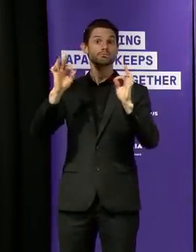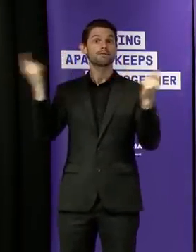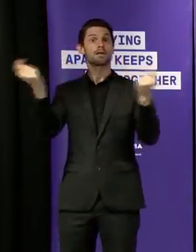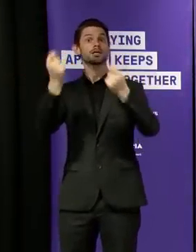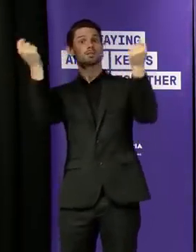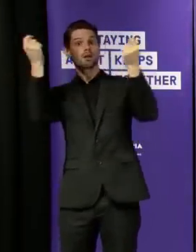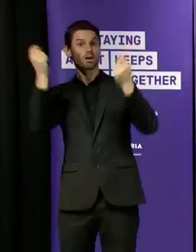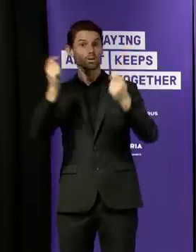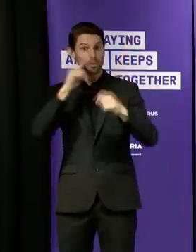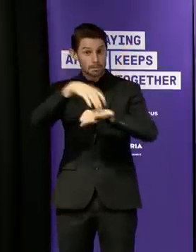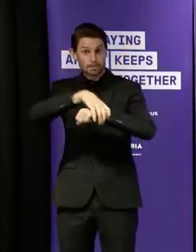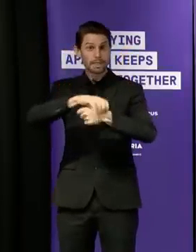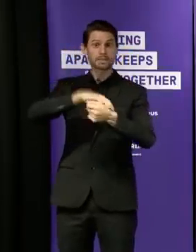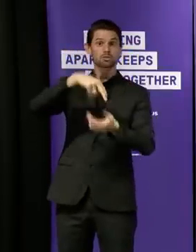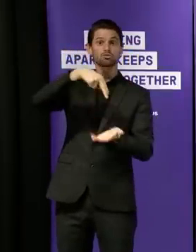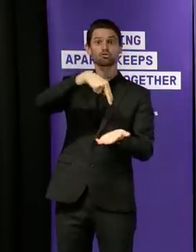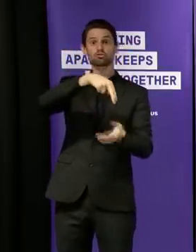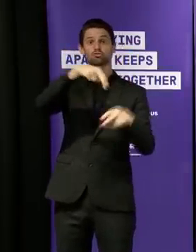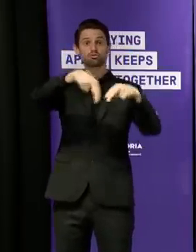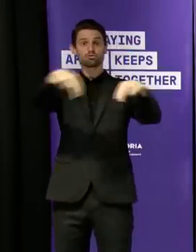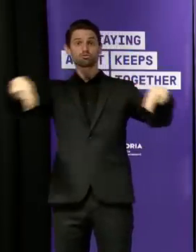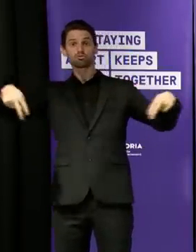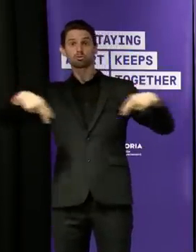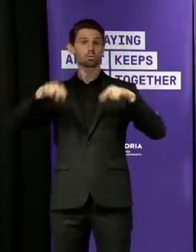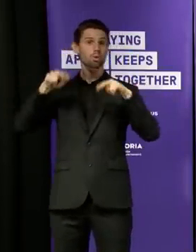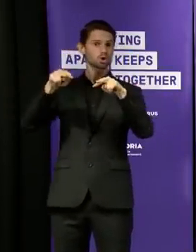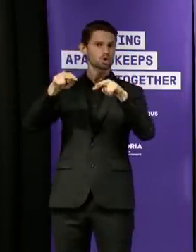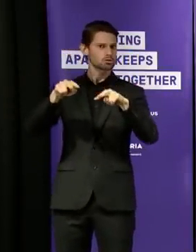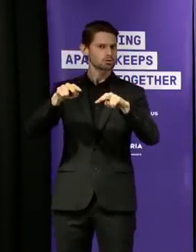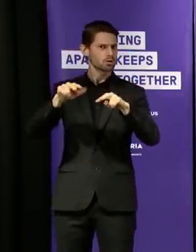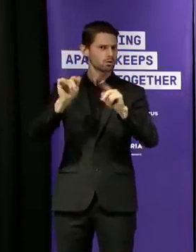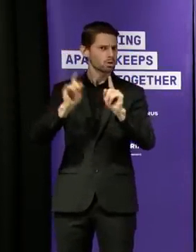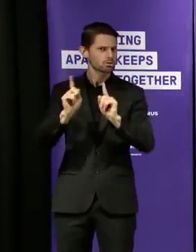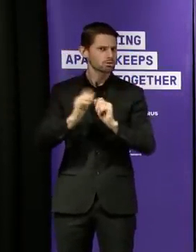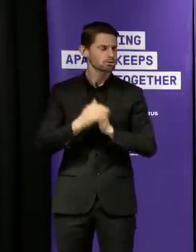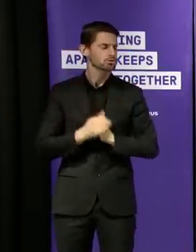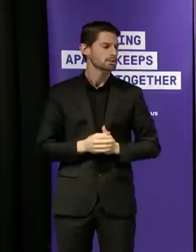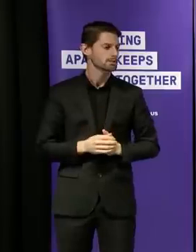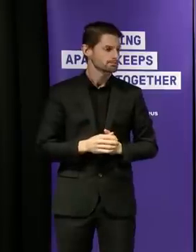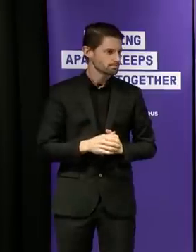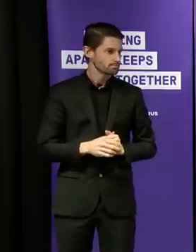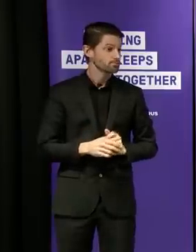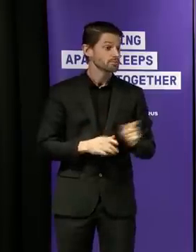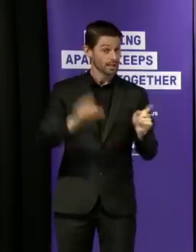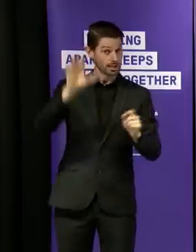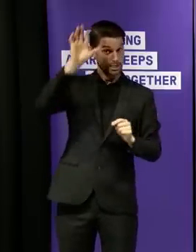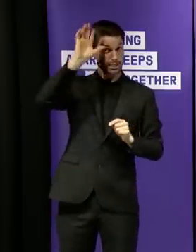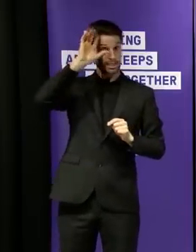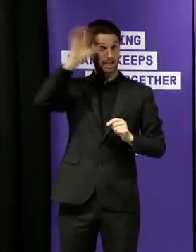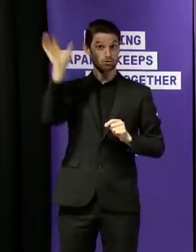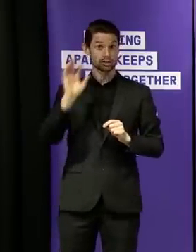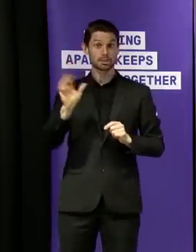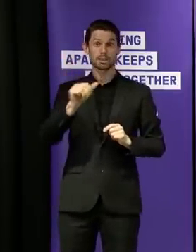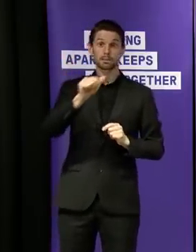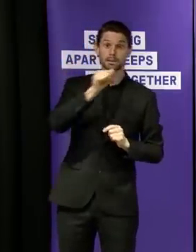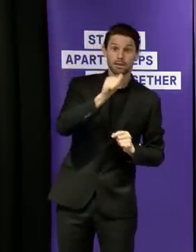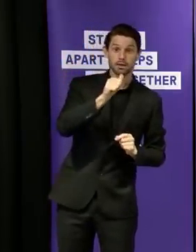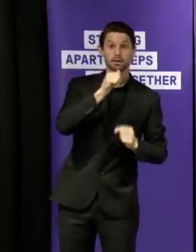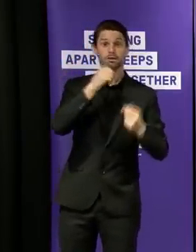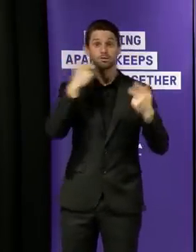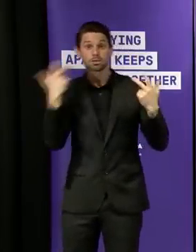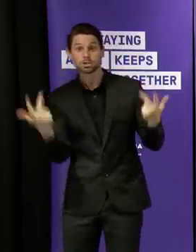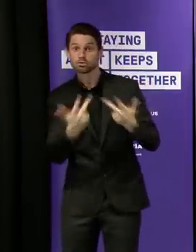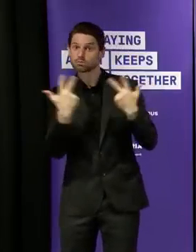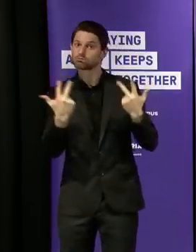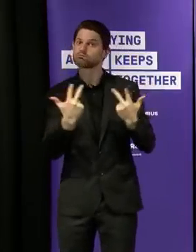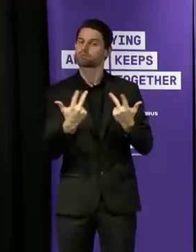more of an atmospheric event? Well, obviously, regional pubs, bars, restaurants, cafes,